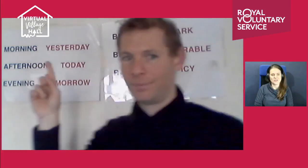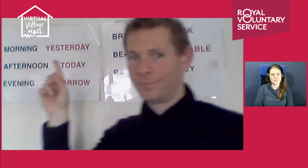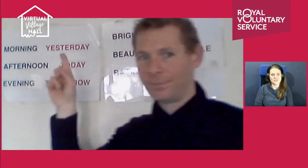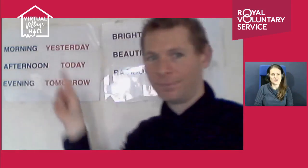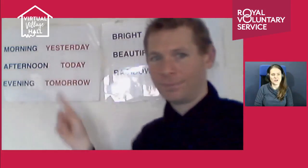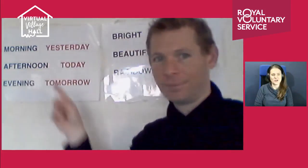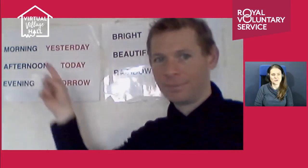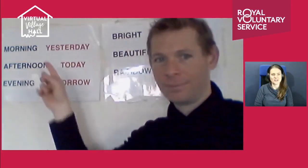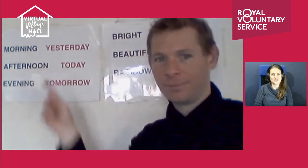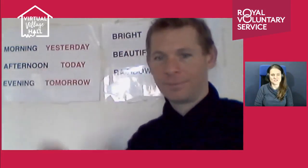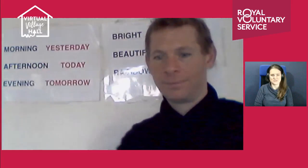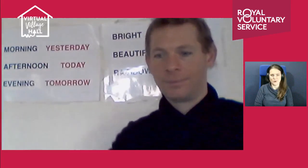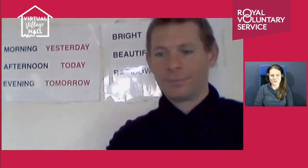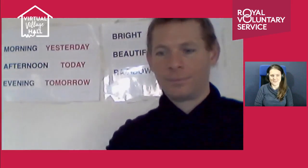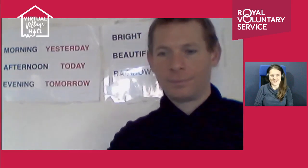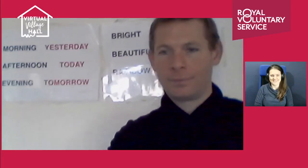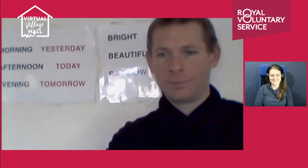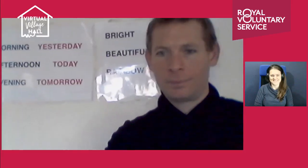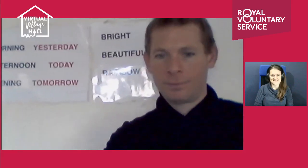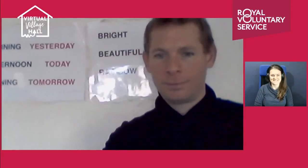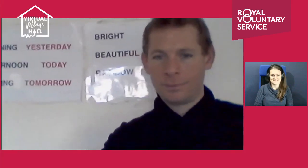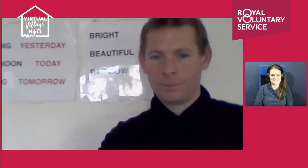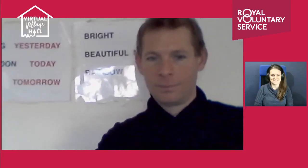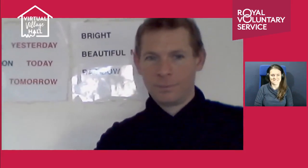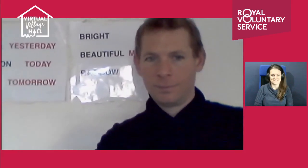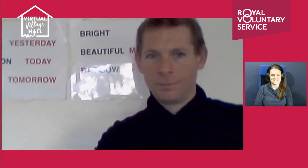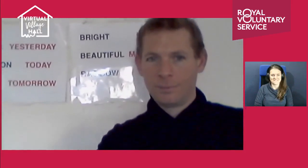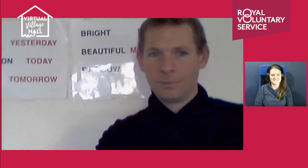so now we're going to do some more.